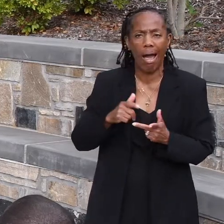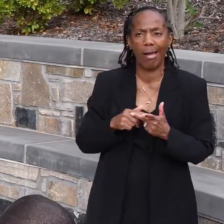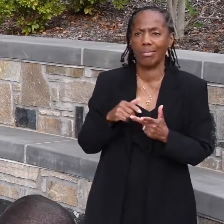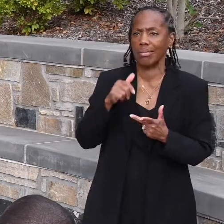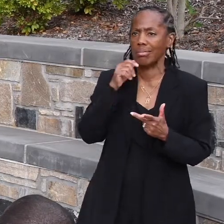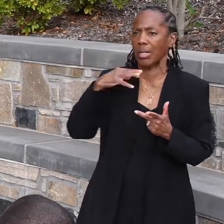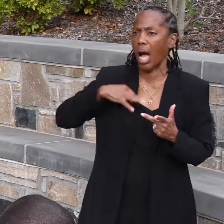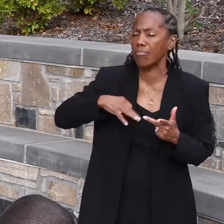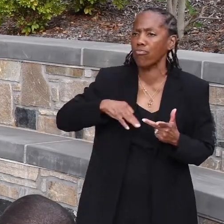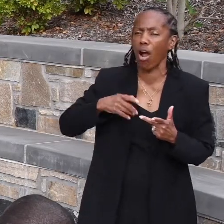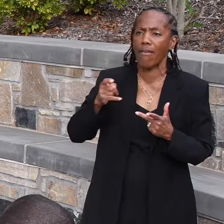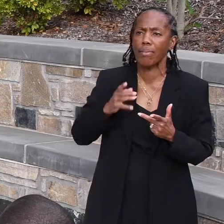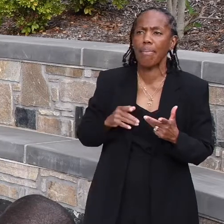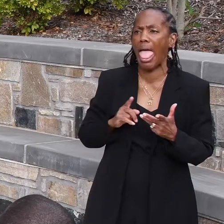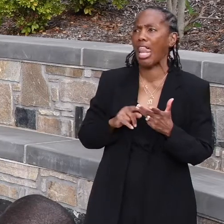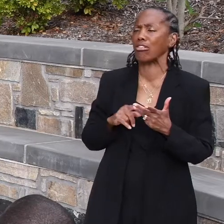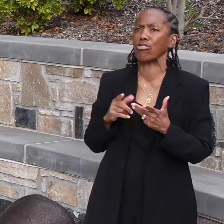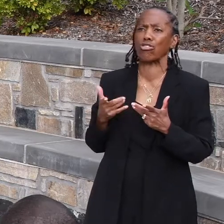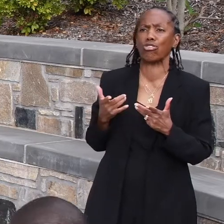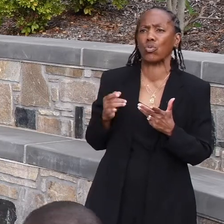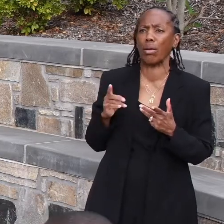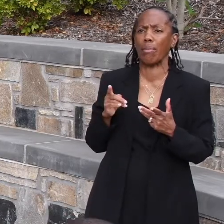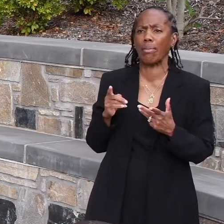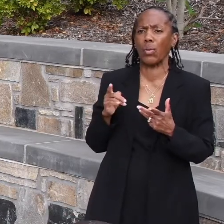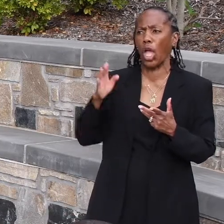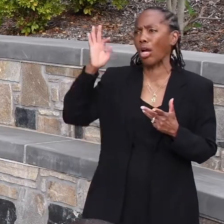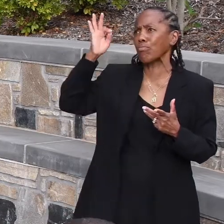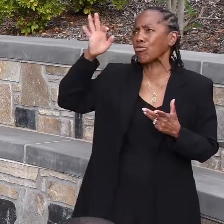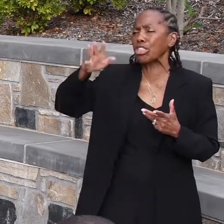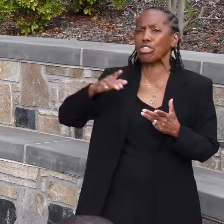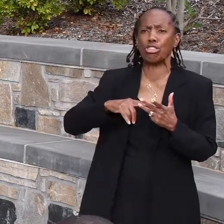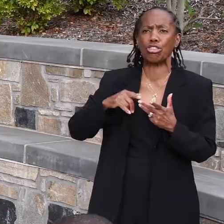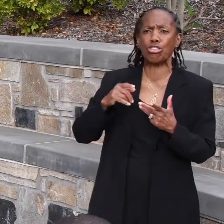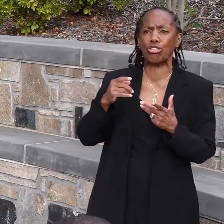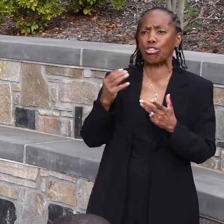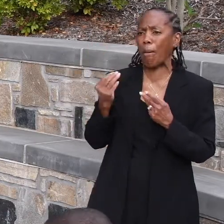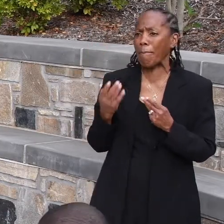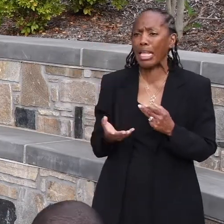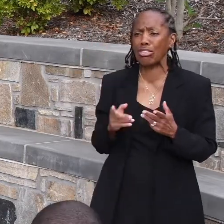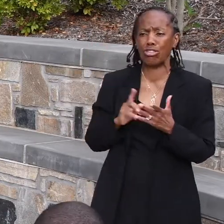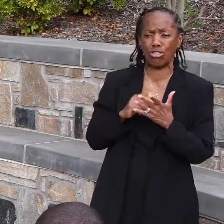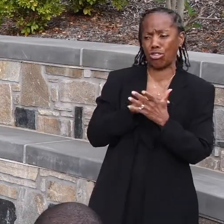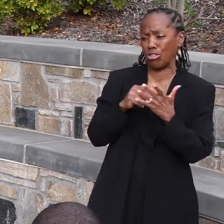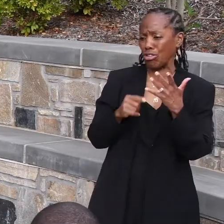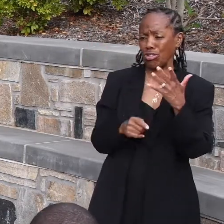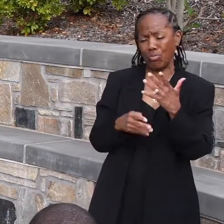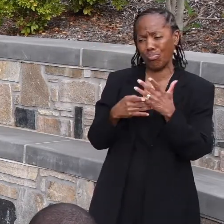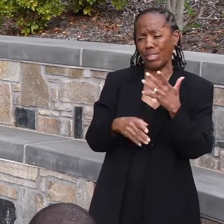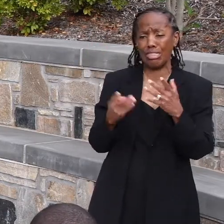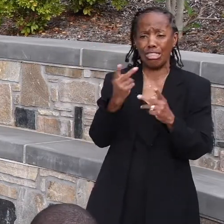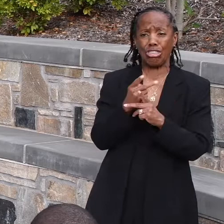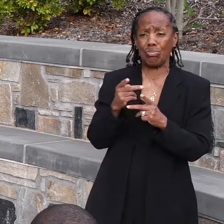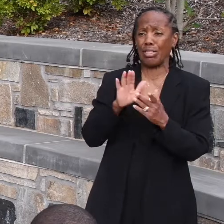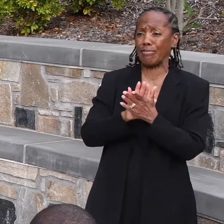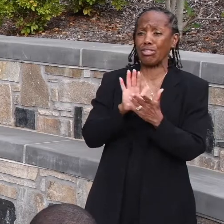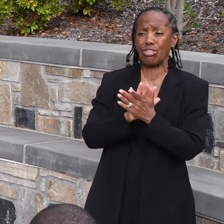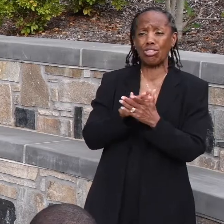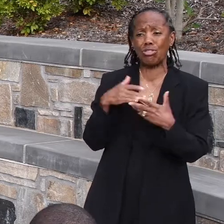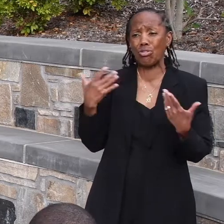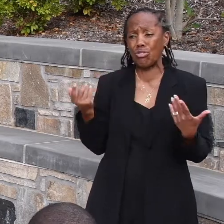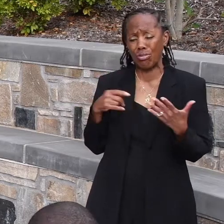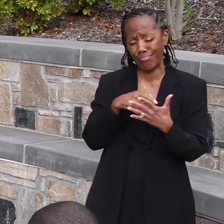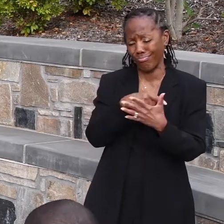nonprofit managers. We are preachers. We are ministers. We are superintendents of the school